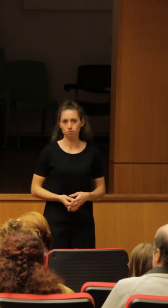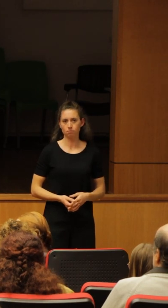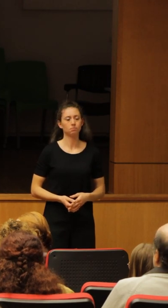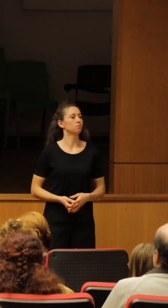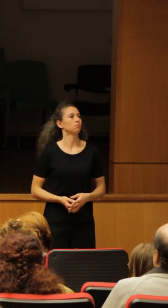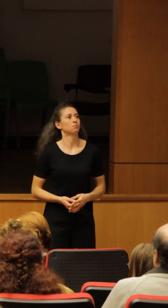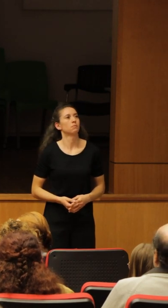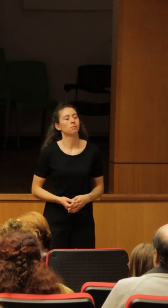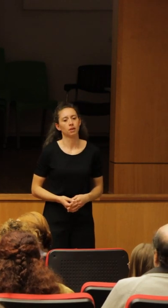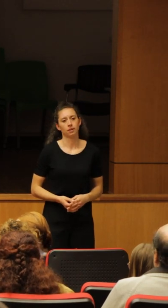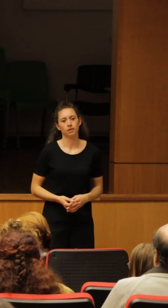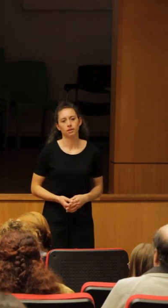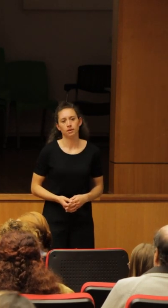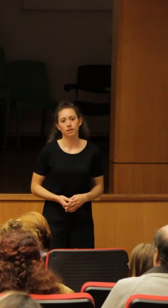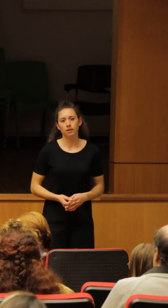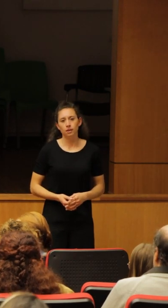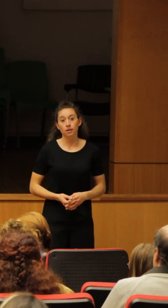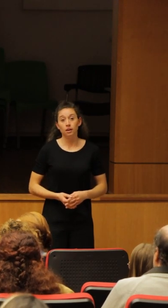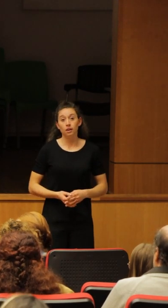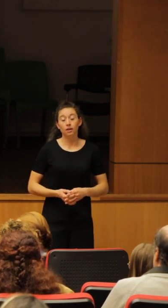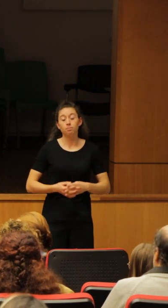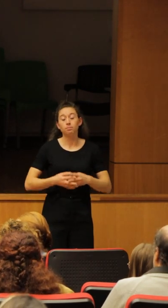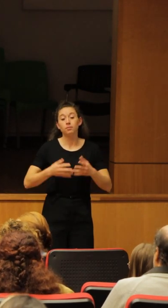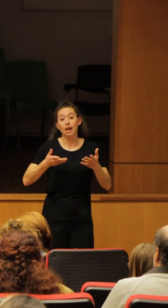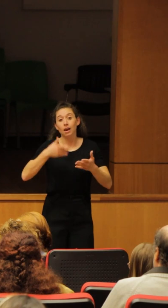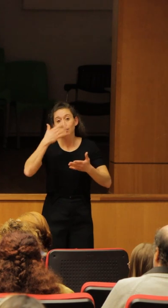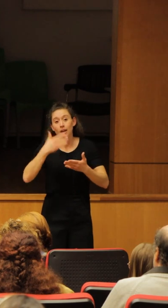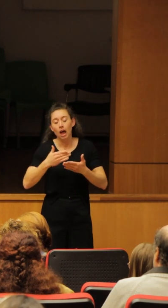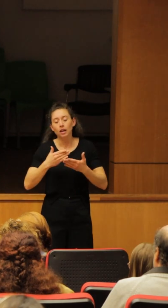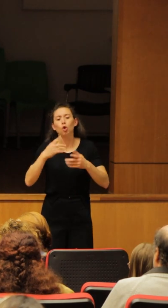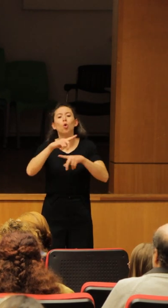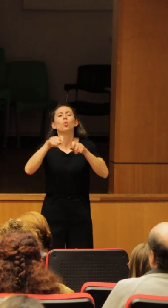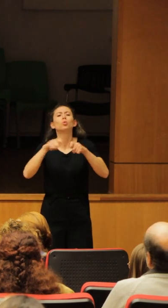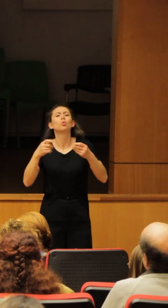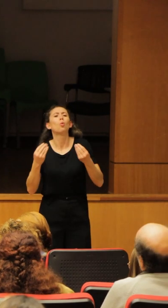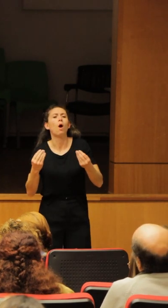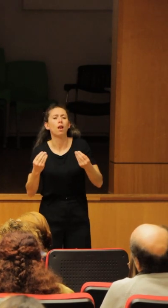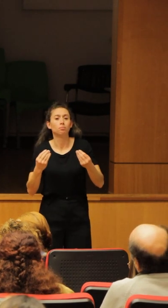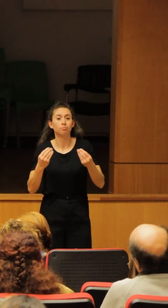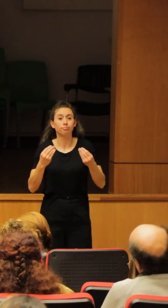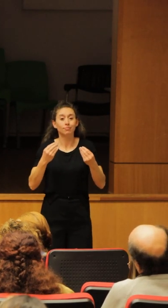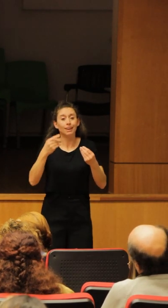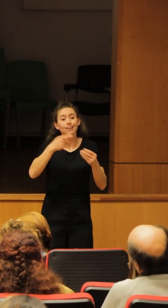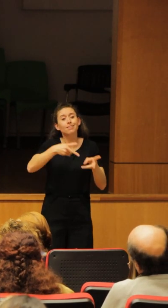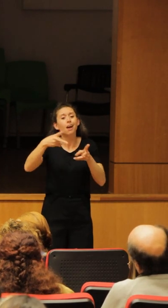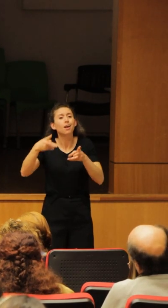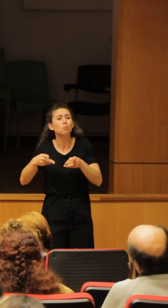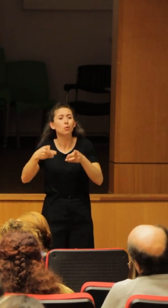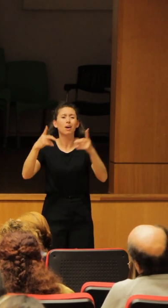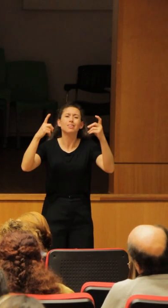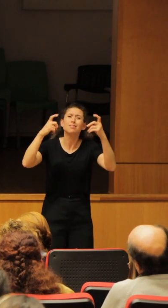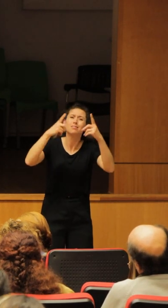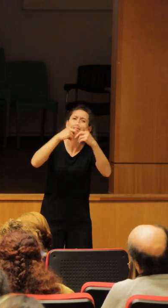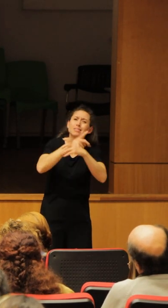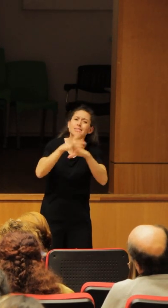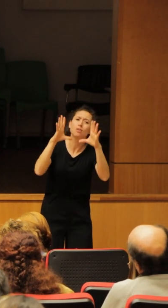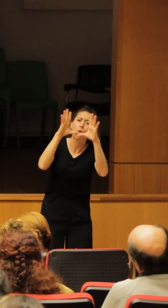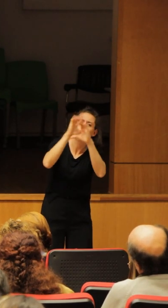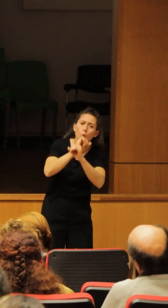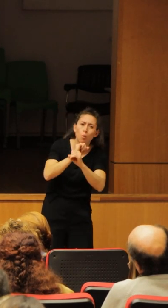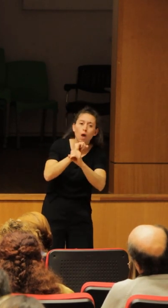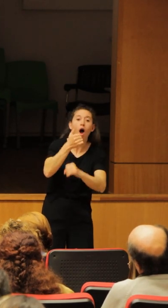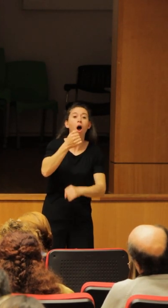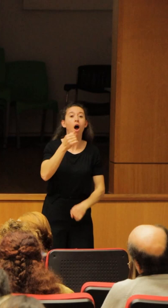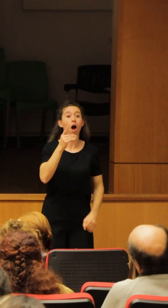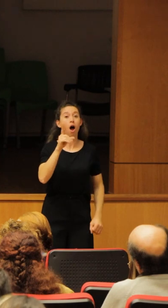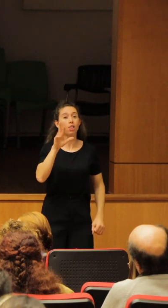humans and solutions for humanity. Y en definitiva, a la conclusión a la que llegamos es que en medio de ese tiempo tan oscuro, Adler buscó